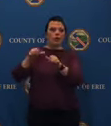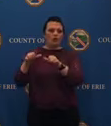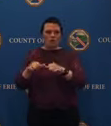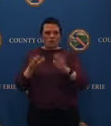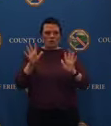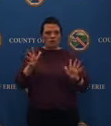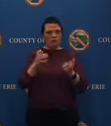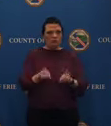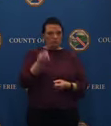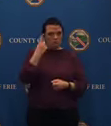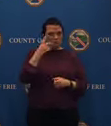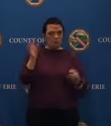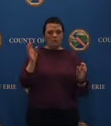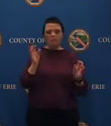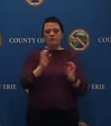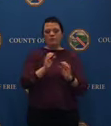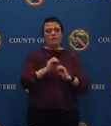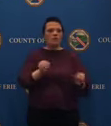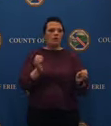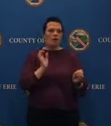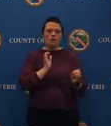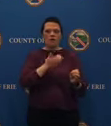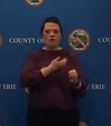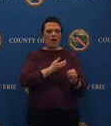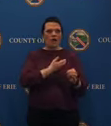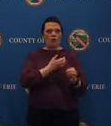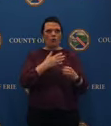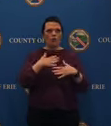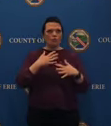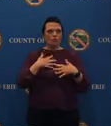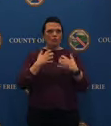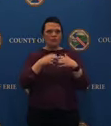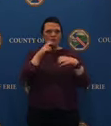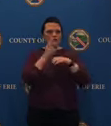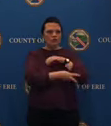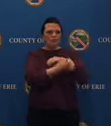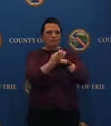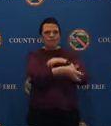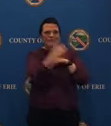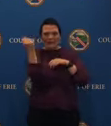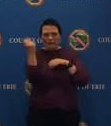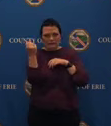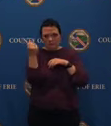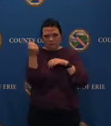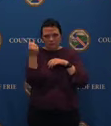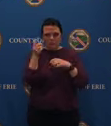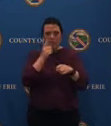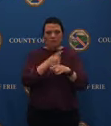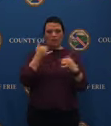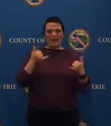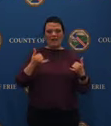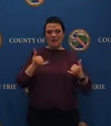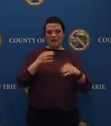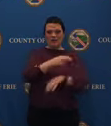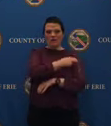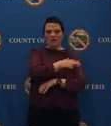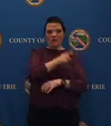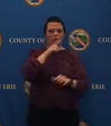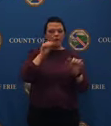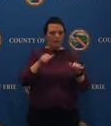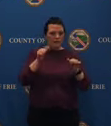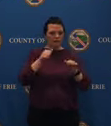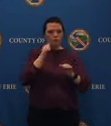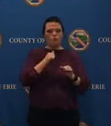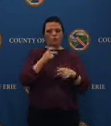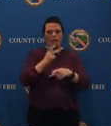to understand we haven't had our ventilators confiscated, seized, as people were worried about. And right now the hospitals are able to handle